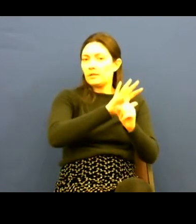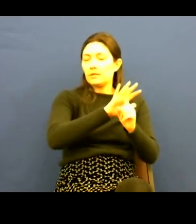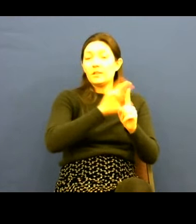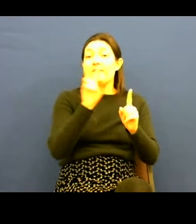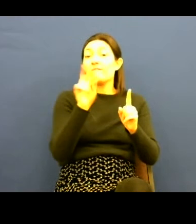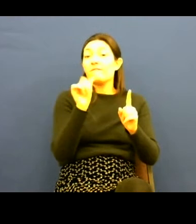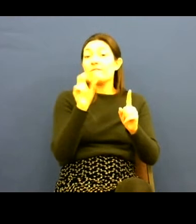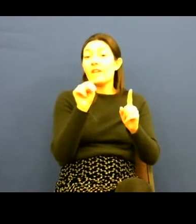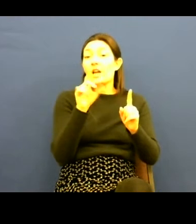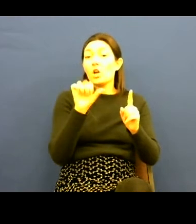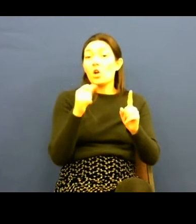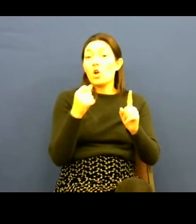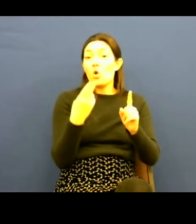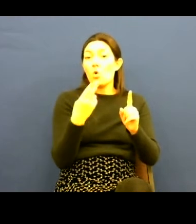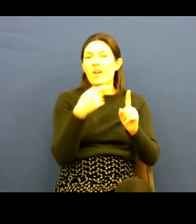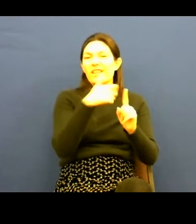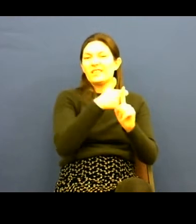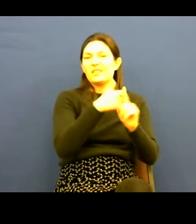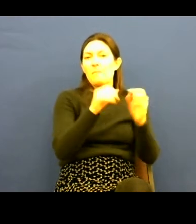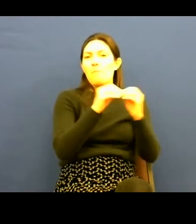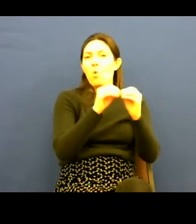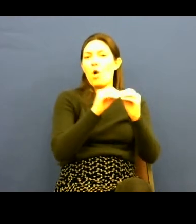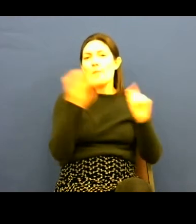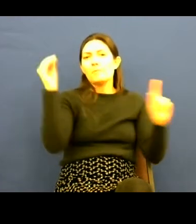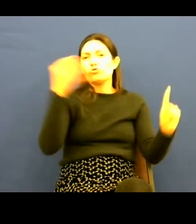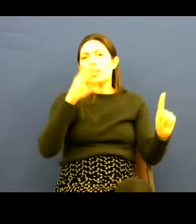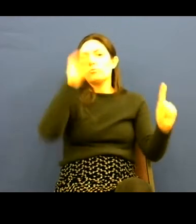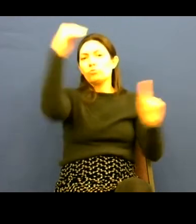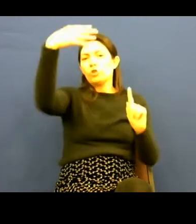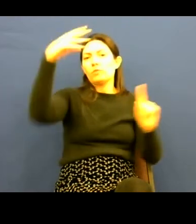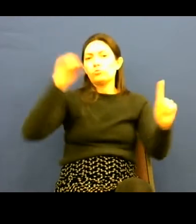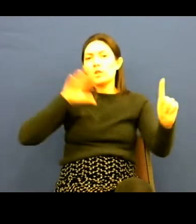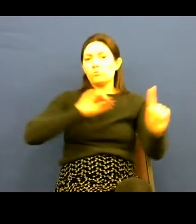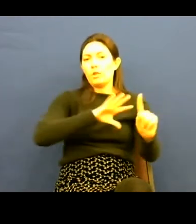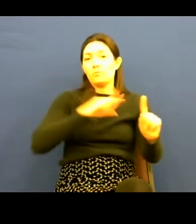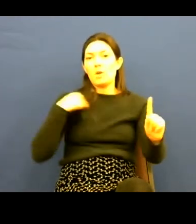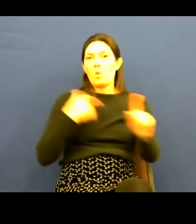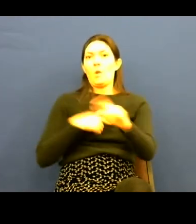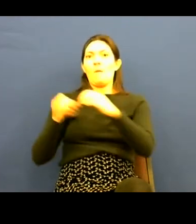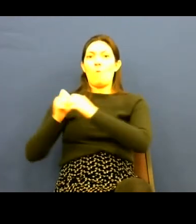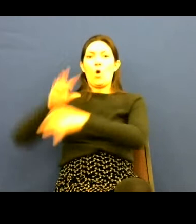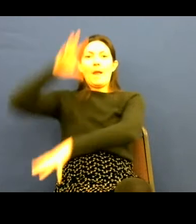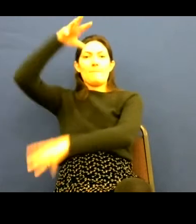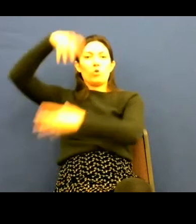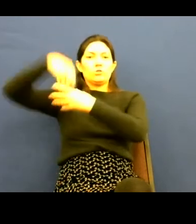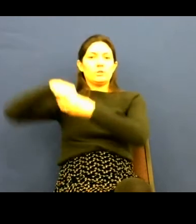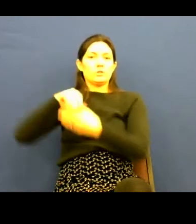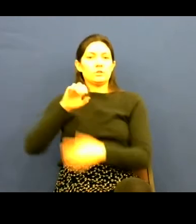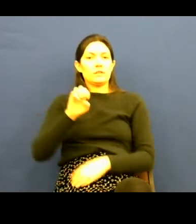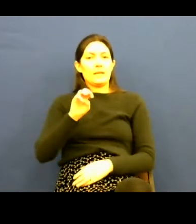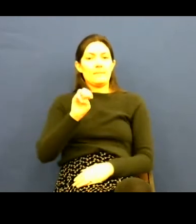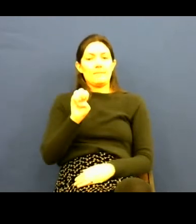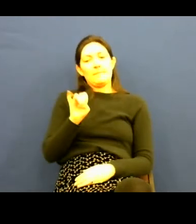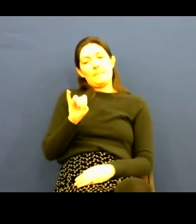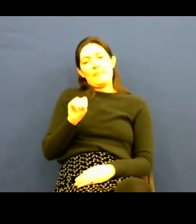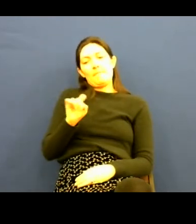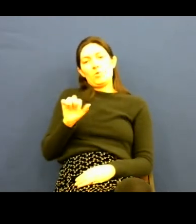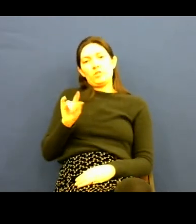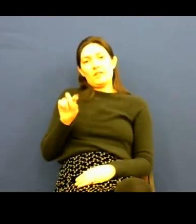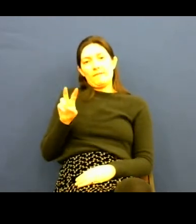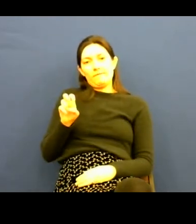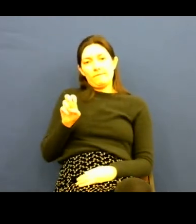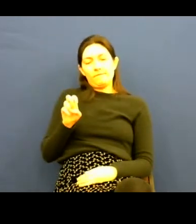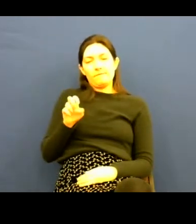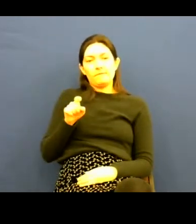much just projectors, and we are fully immersive beyond that. So as you enter the space, you will see